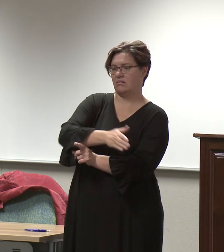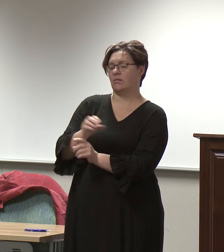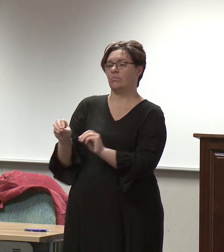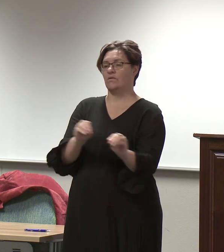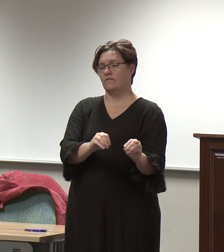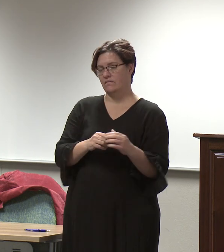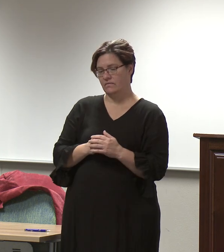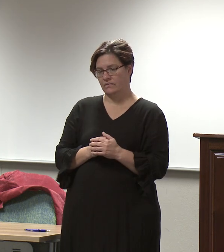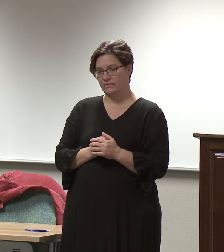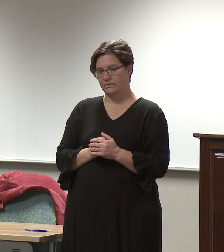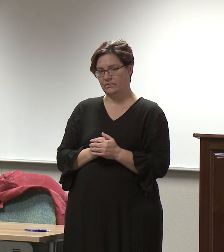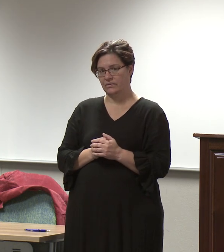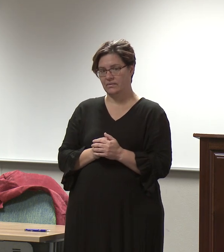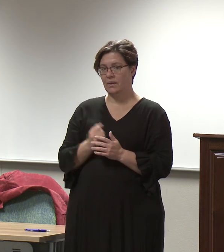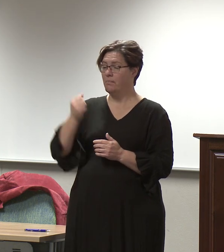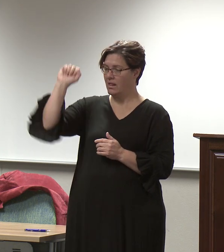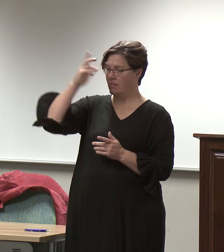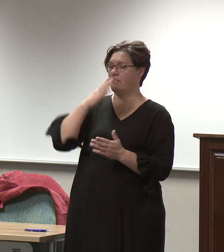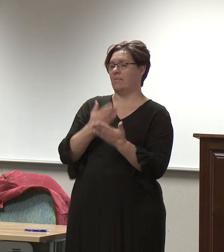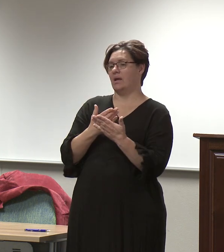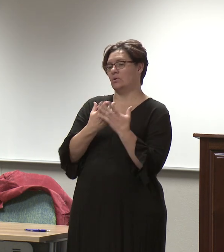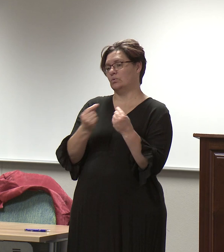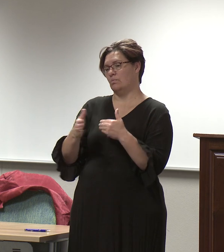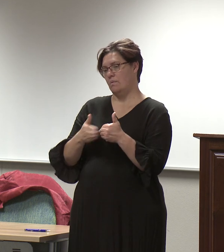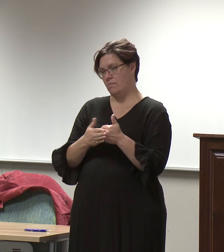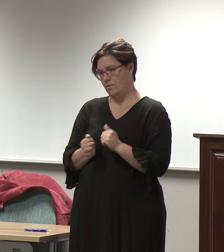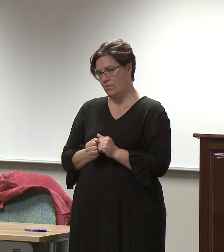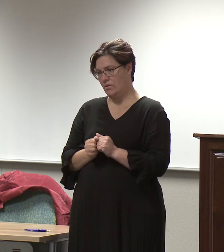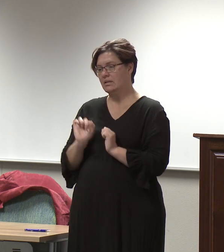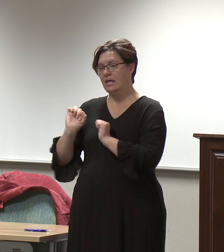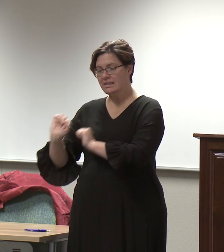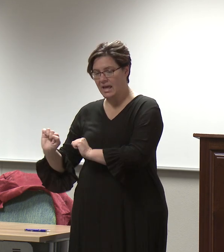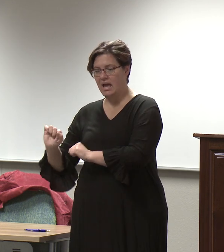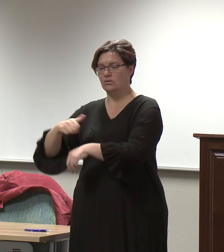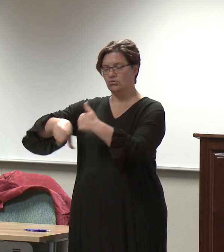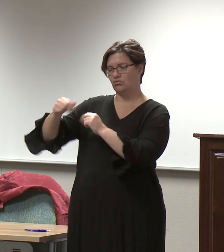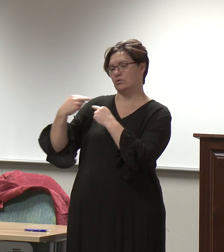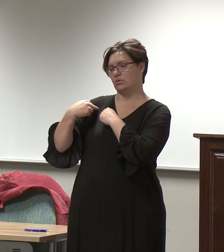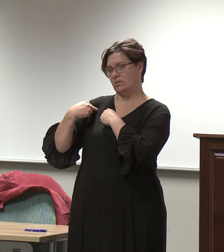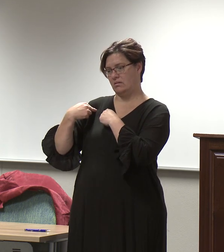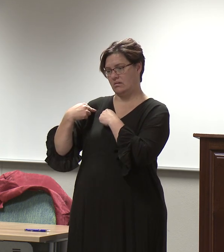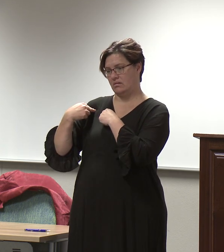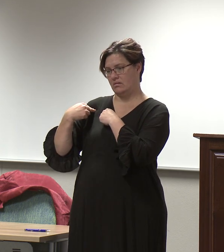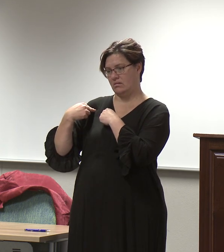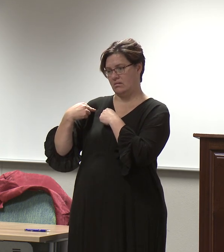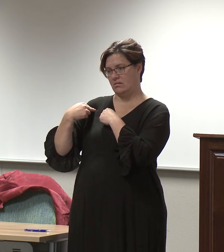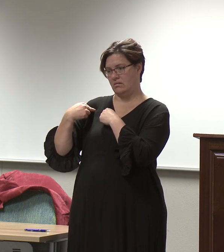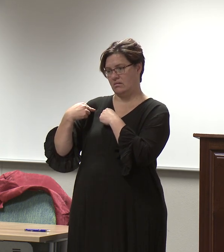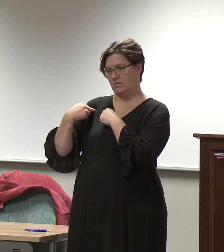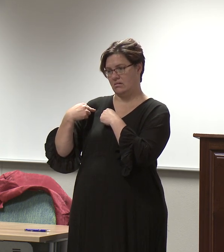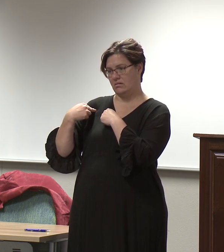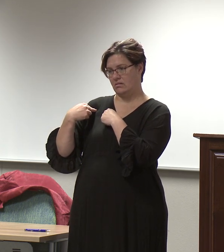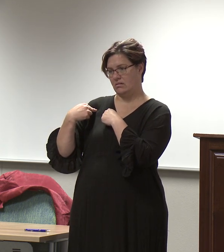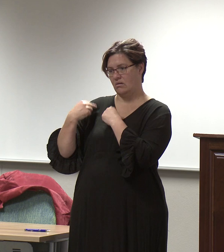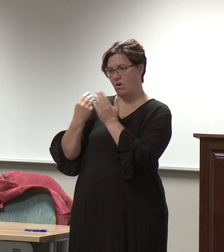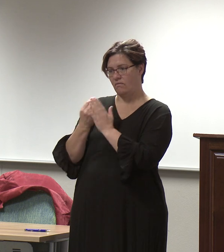the appeal is that they could do more in this sense. Their social responsibility is as the social responsibility